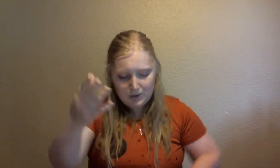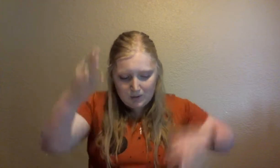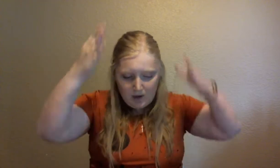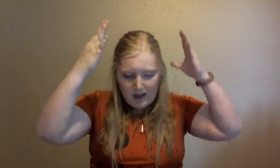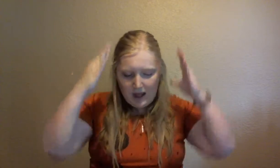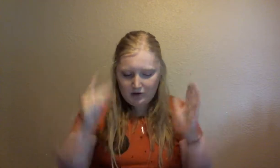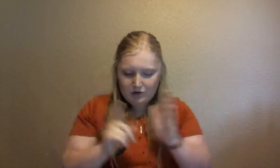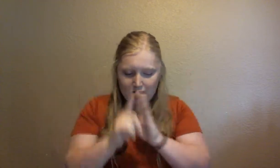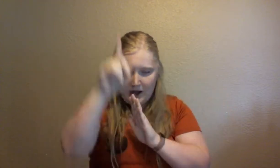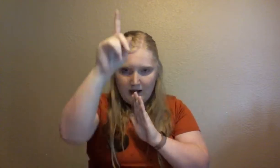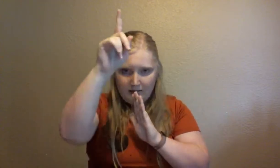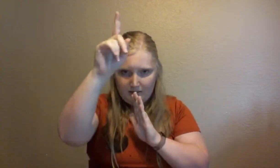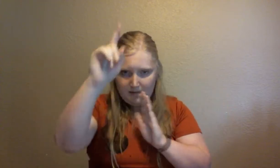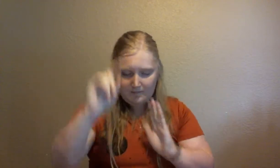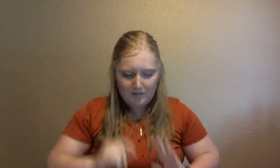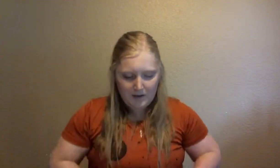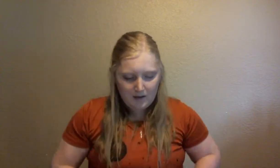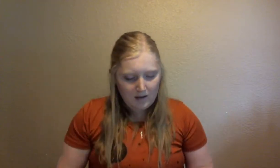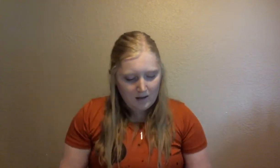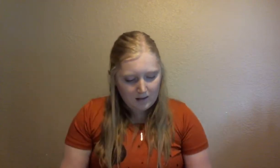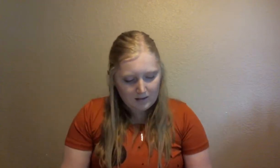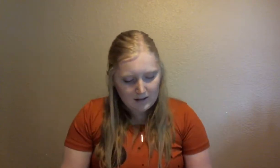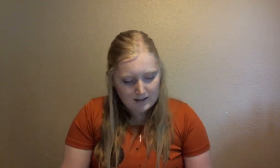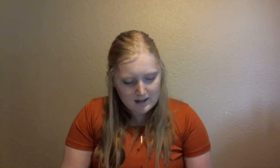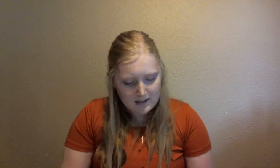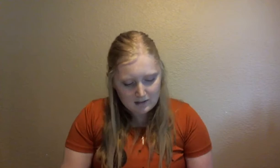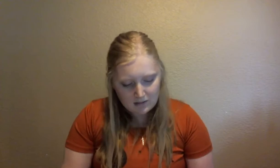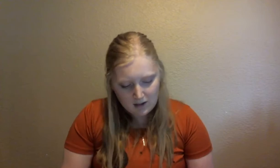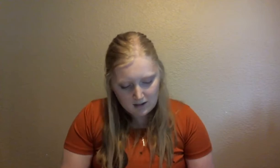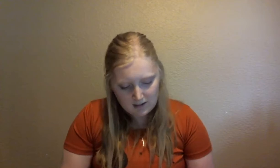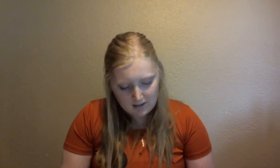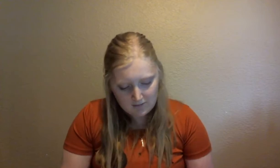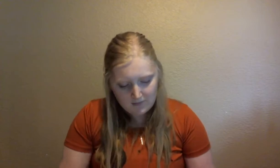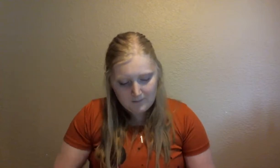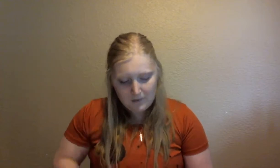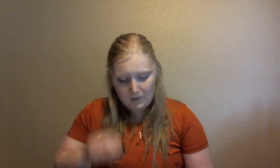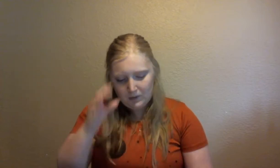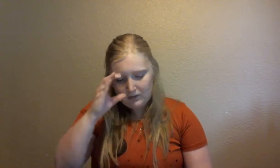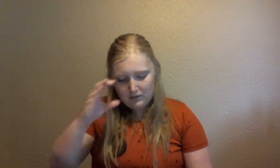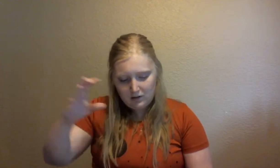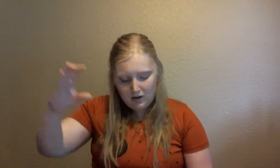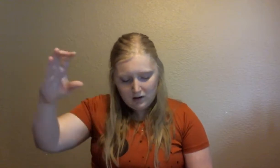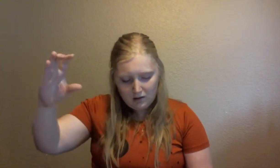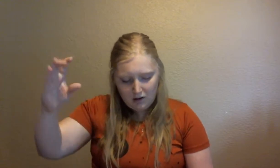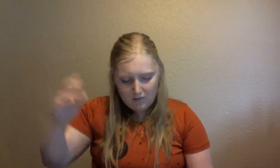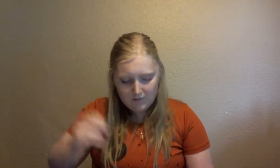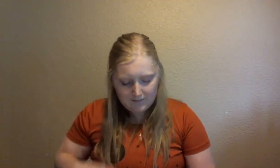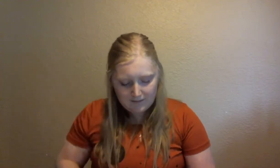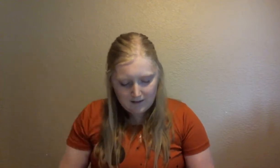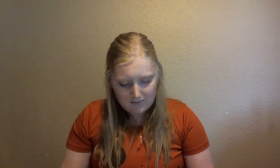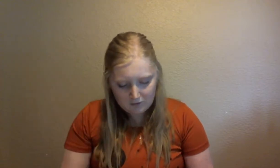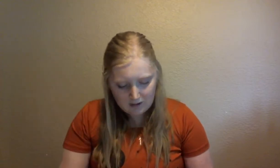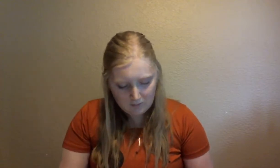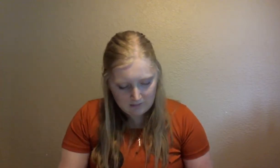two astronauts landed Eagle on an area of the moon called the Sea of